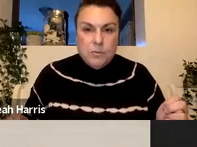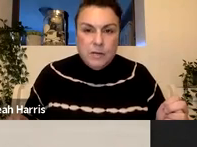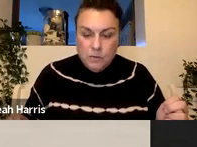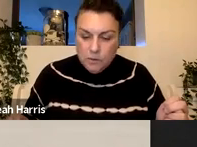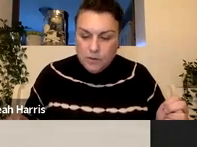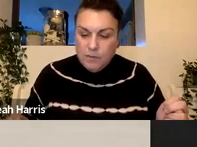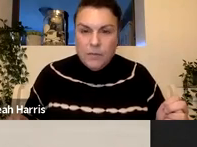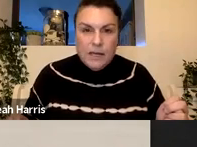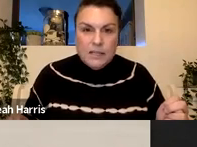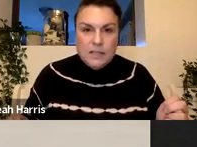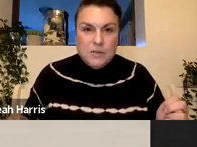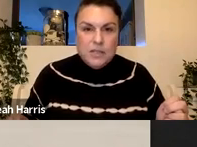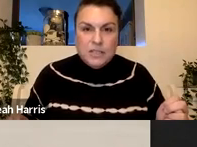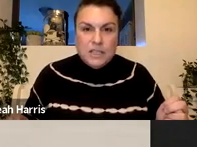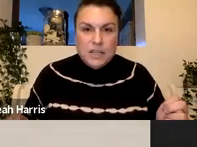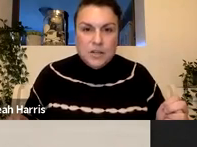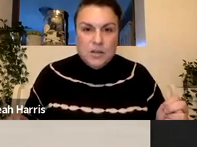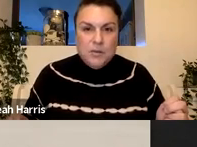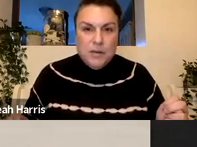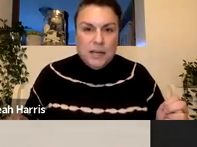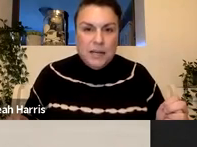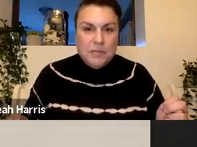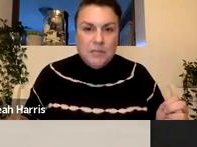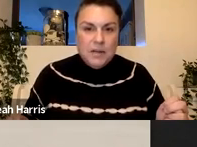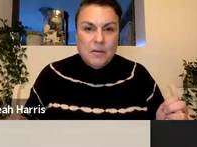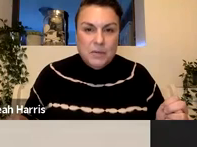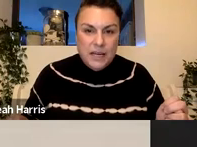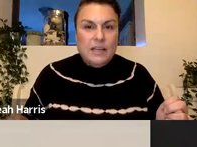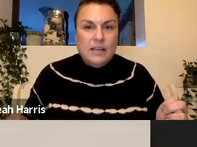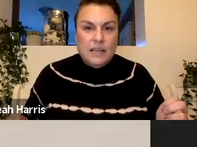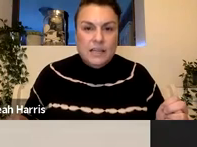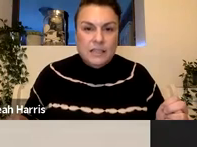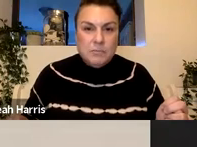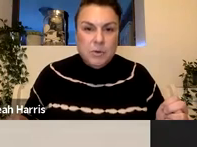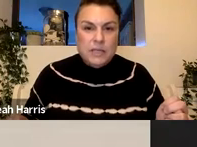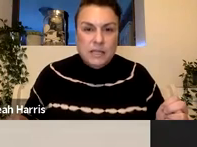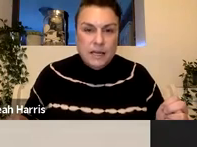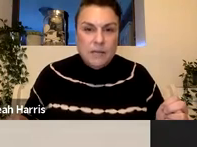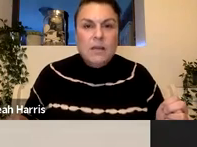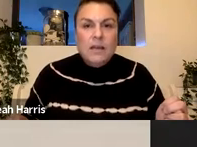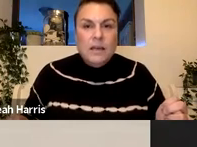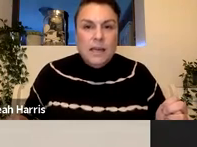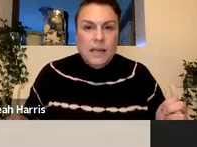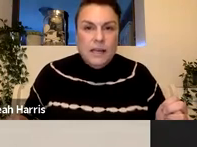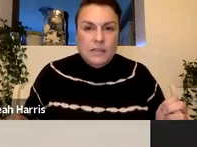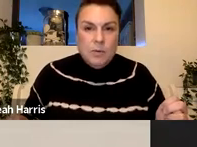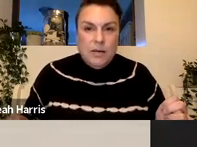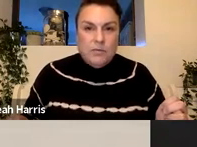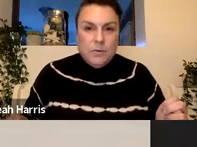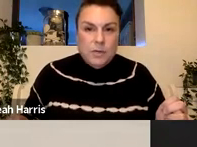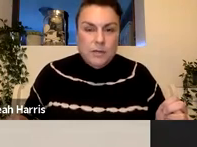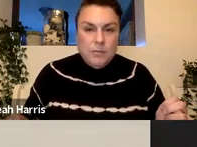governor ralph northam and another legislator who i am blanking on at this point in time and